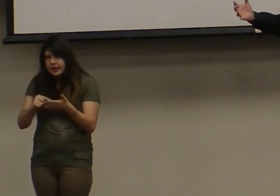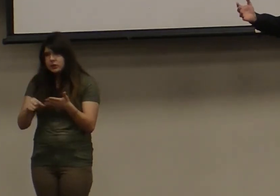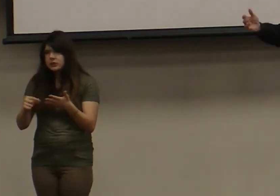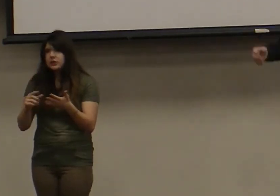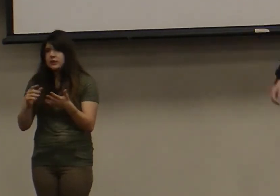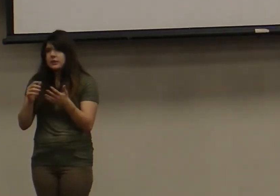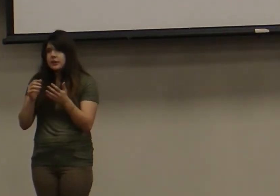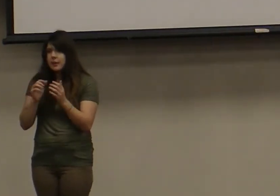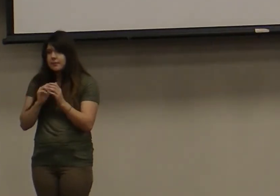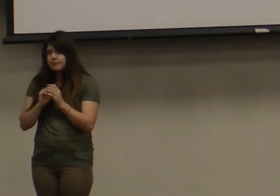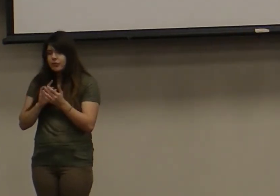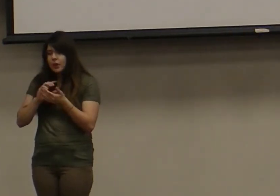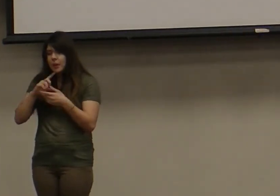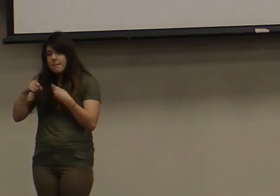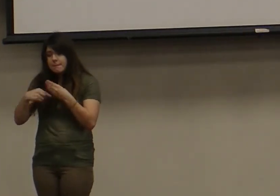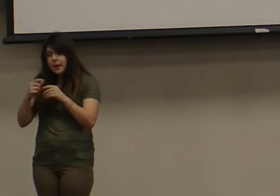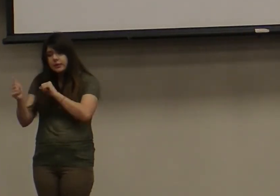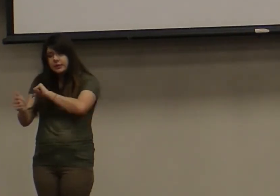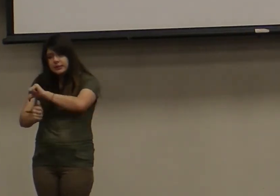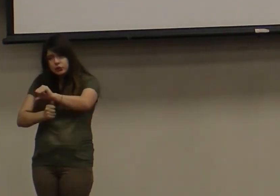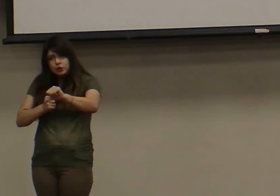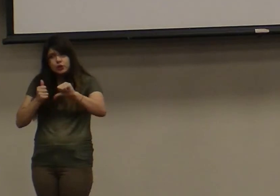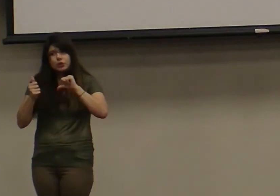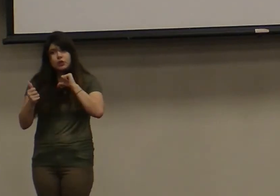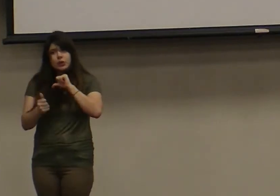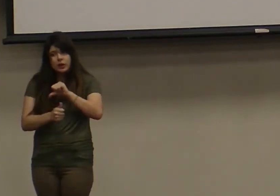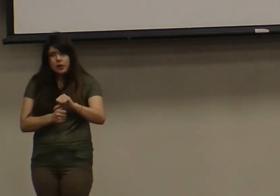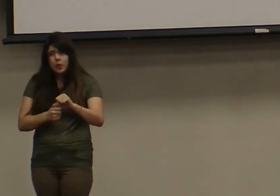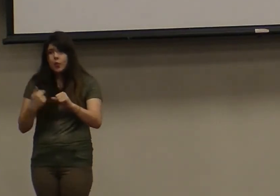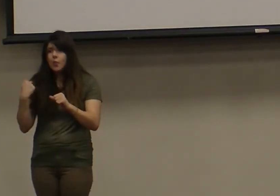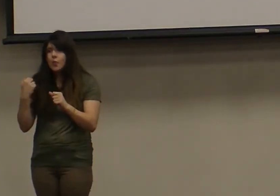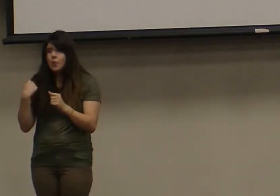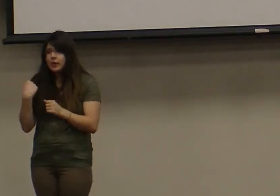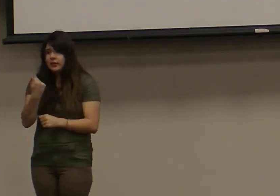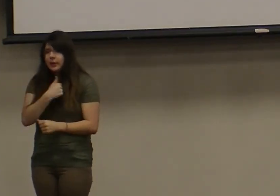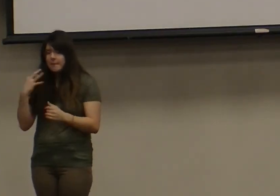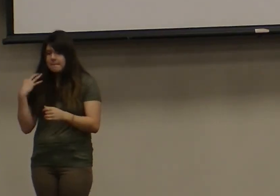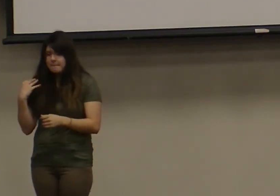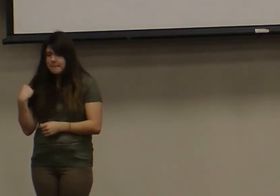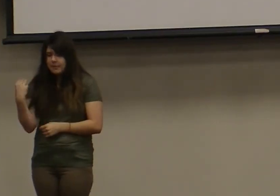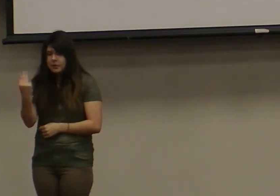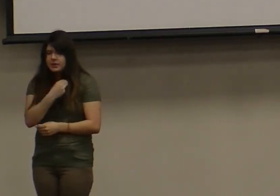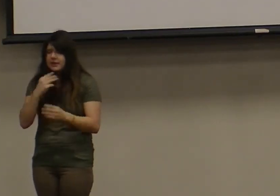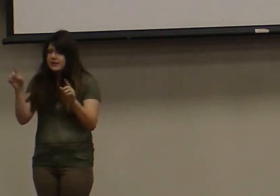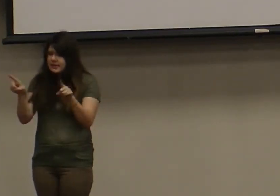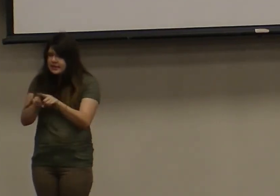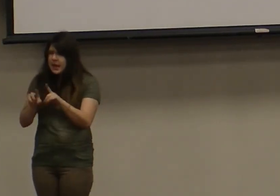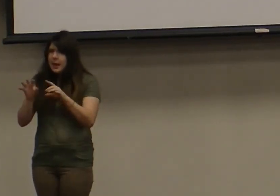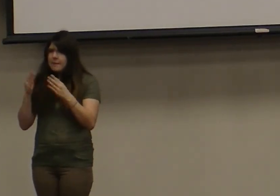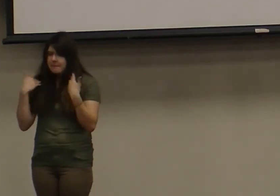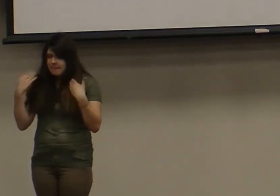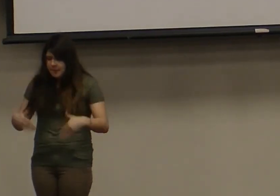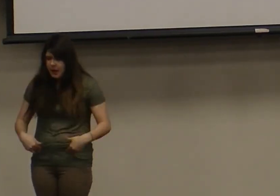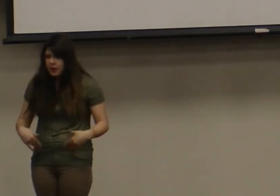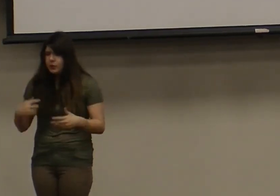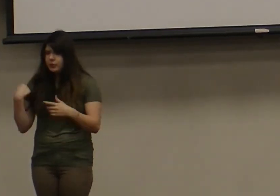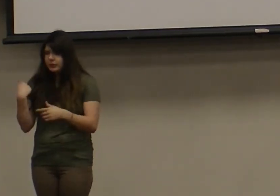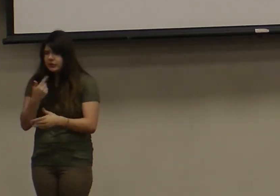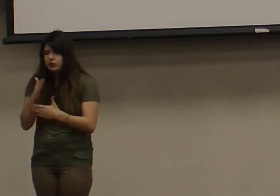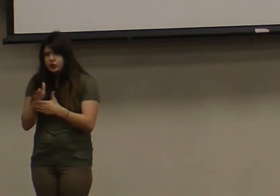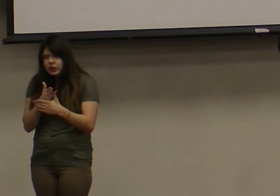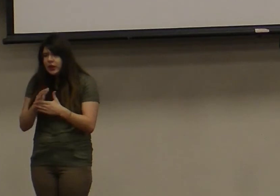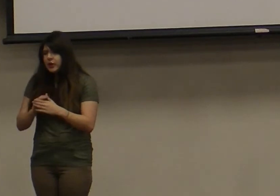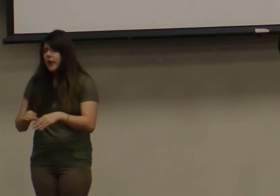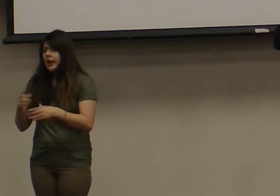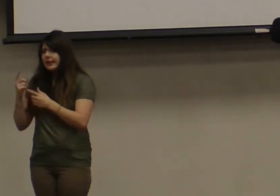another. We are members of the same body. We are members of one another. We share our gifts with one another: service